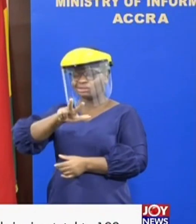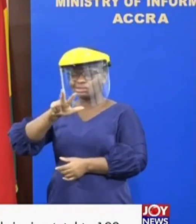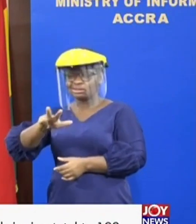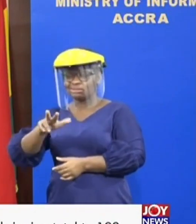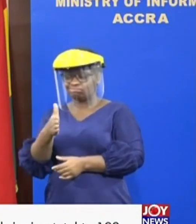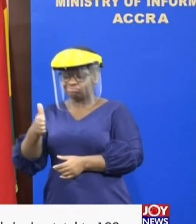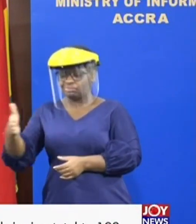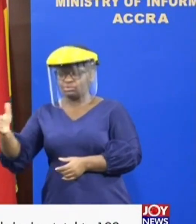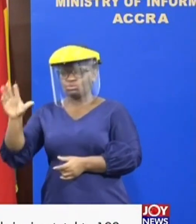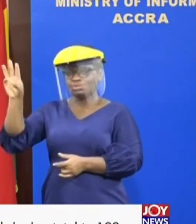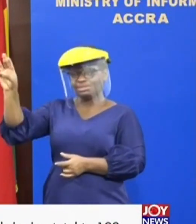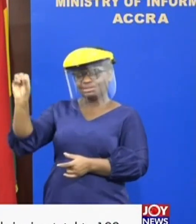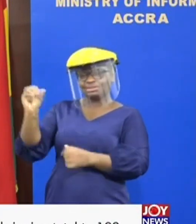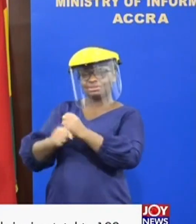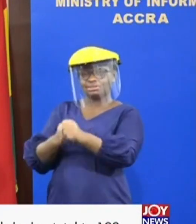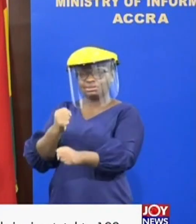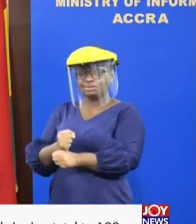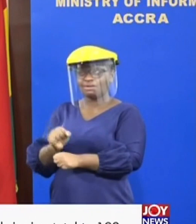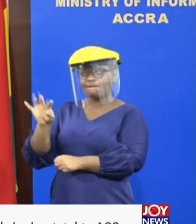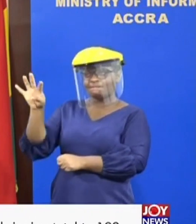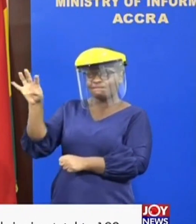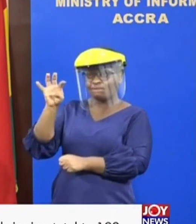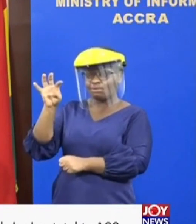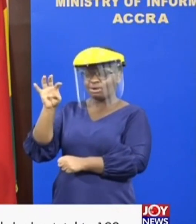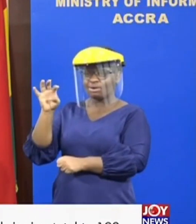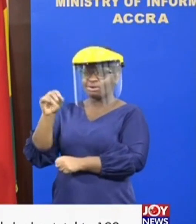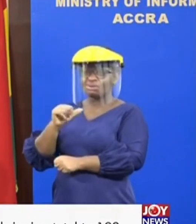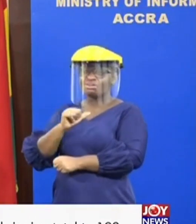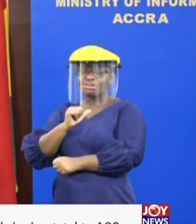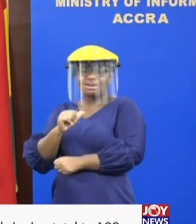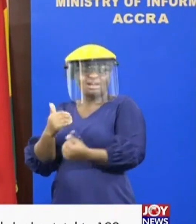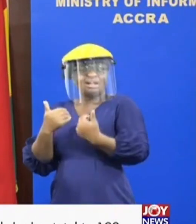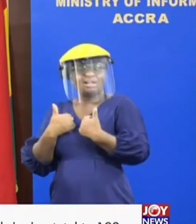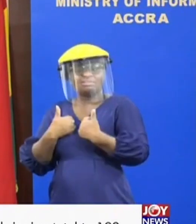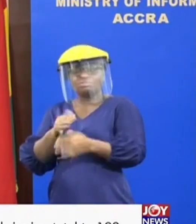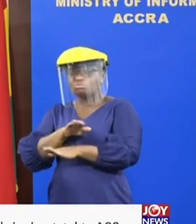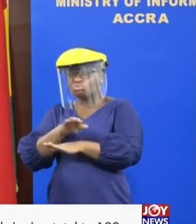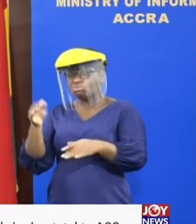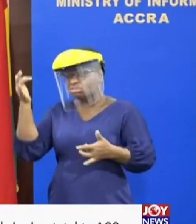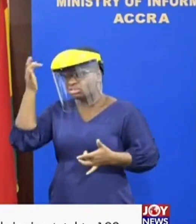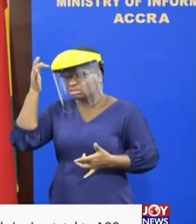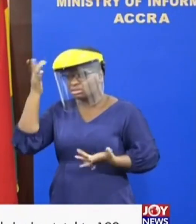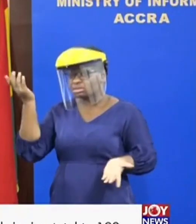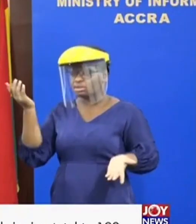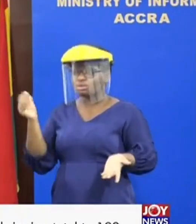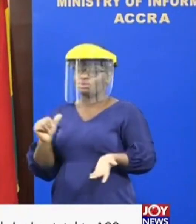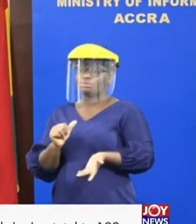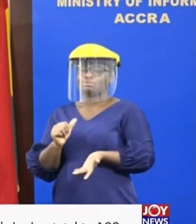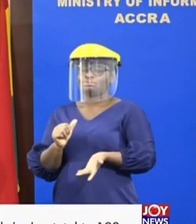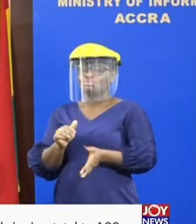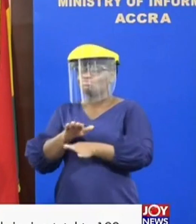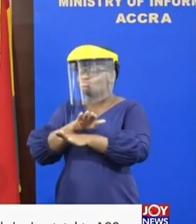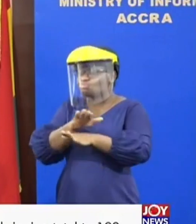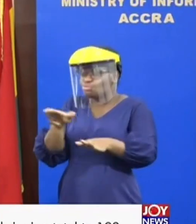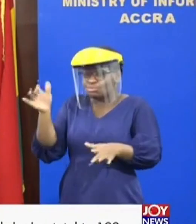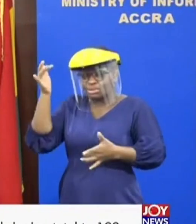60 years of age. About 4 of them, we do not have any known comorbidity. We are not saying no comorbidity, no